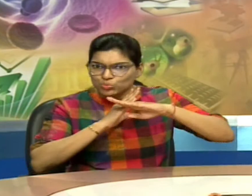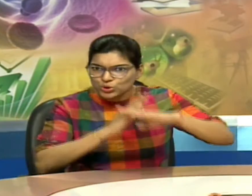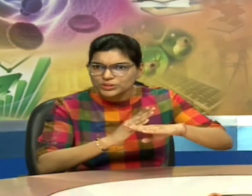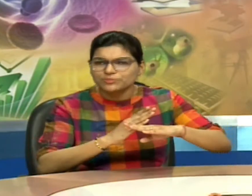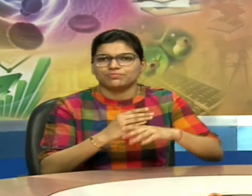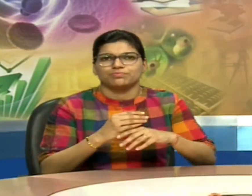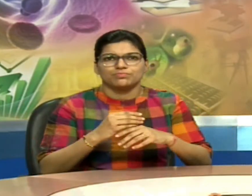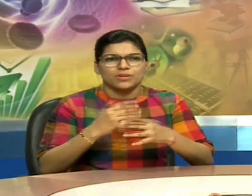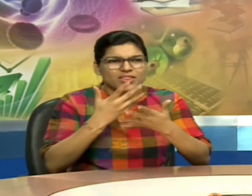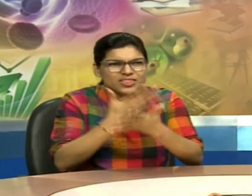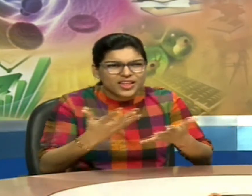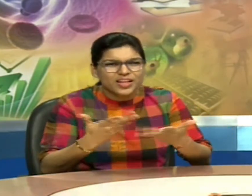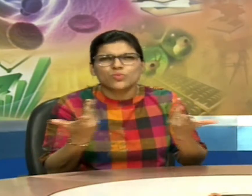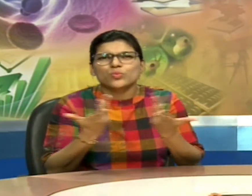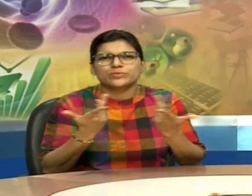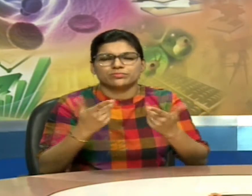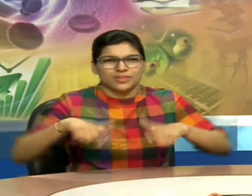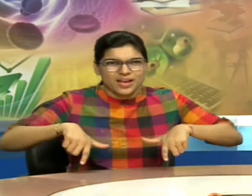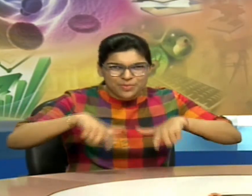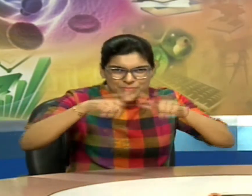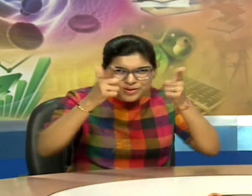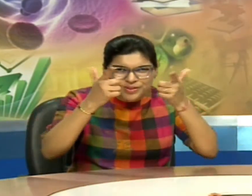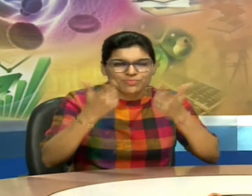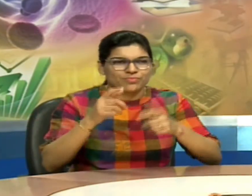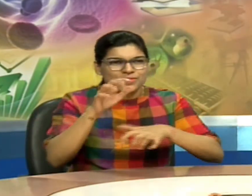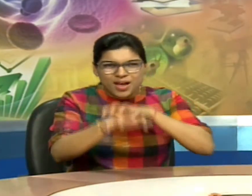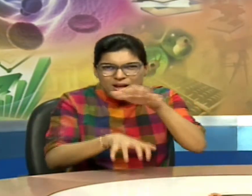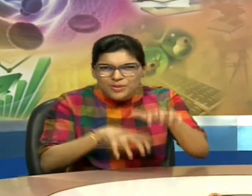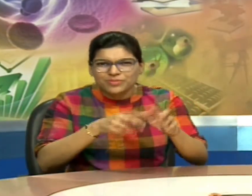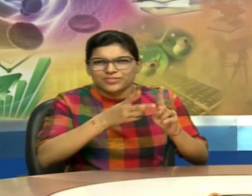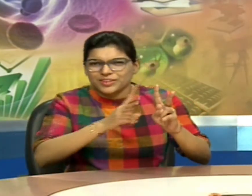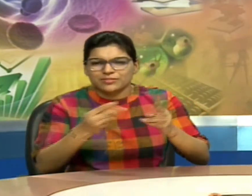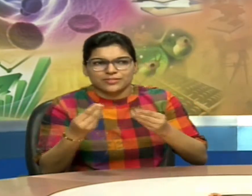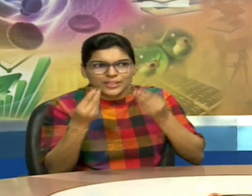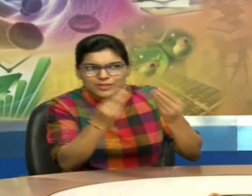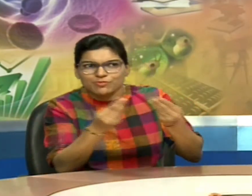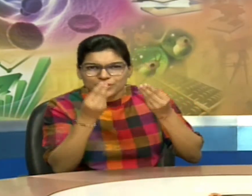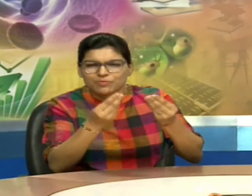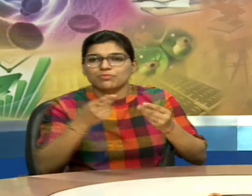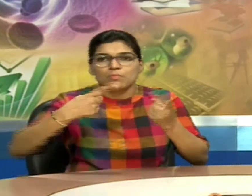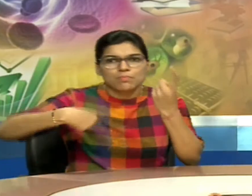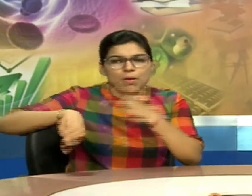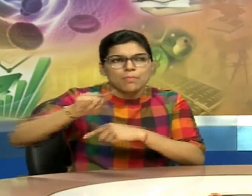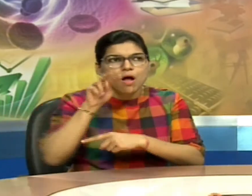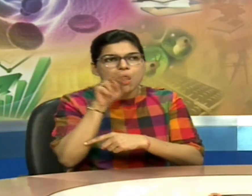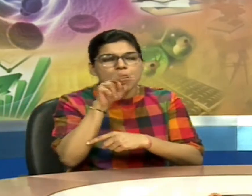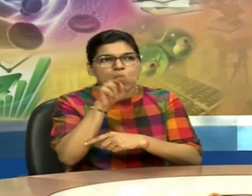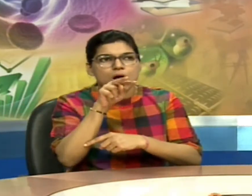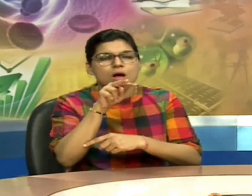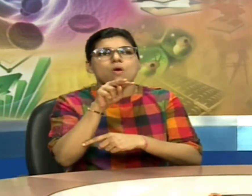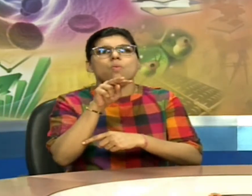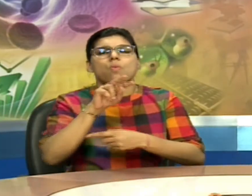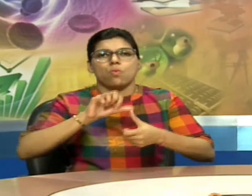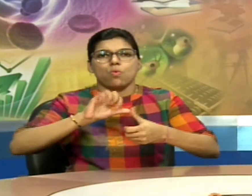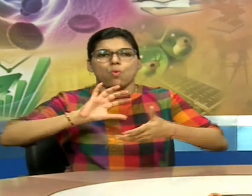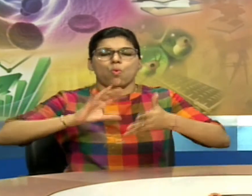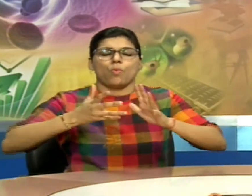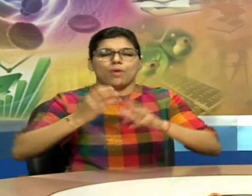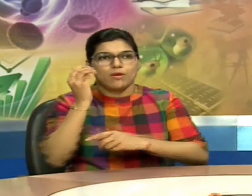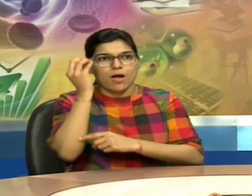Like sometimes we need to do something so that we can protect our environment. So regarding that, we need to